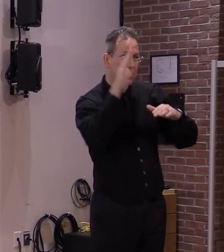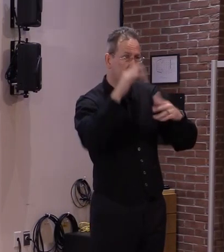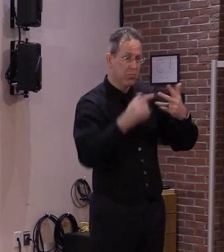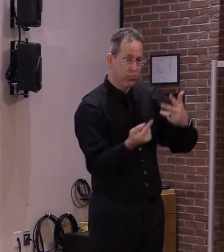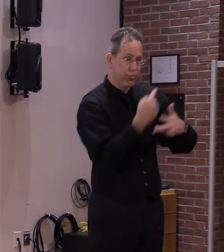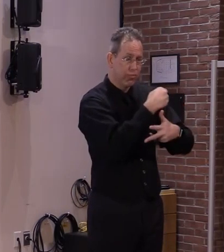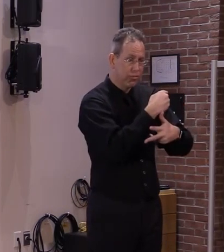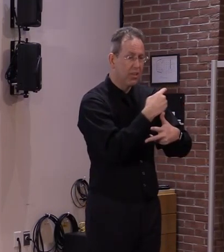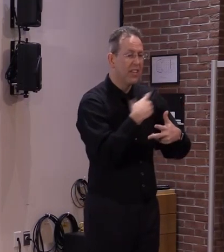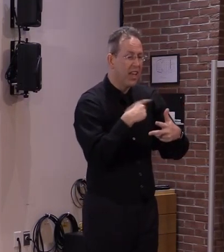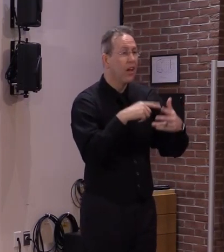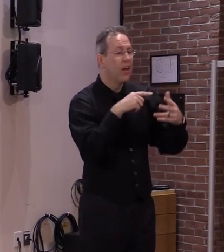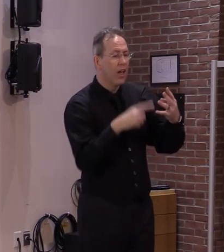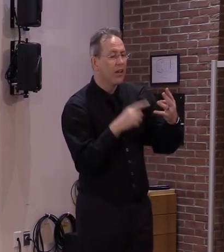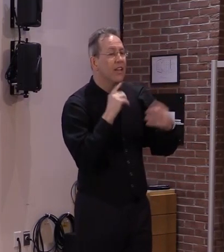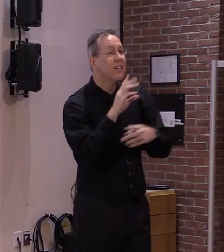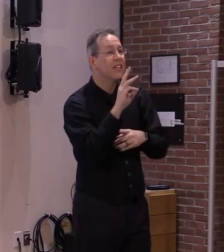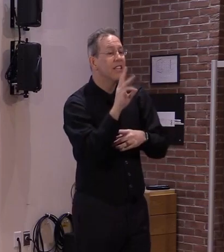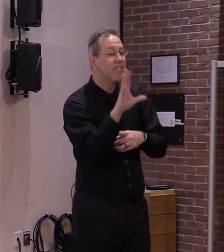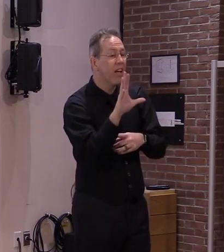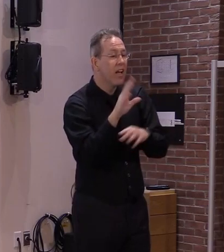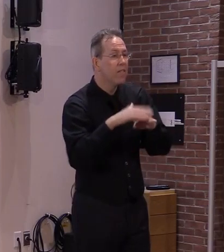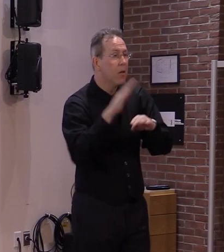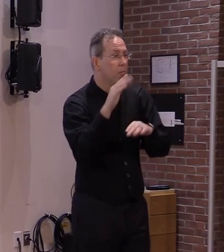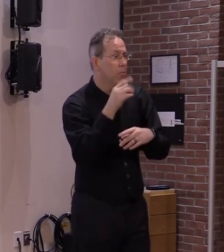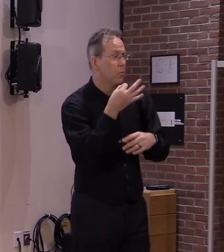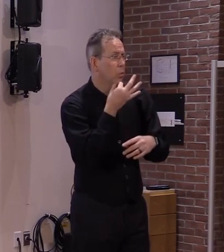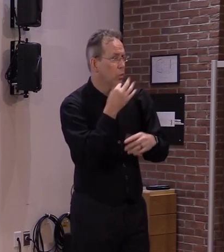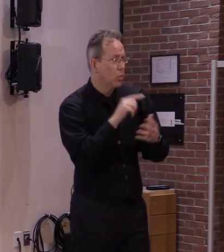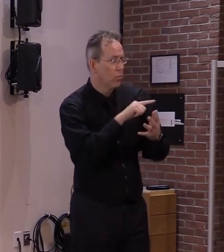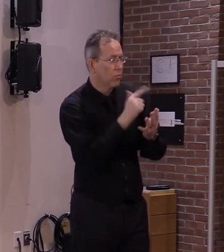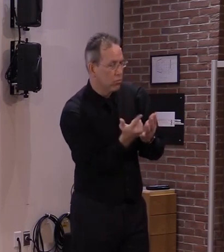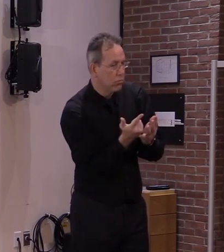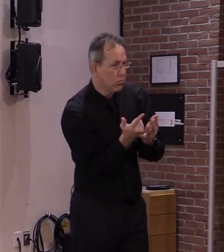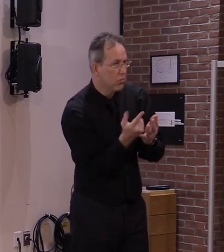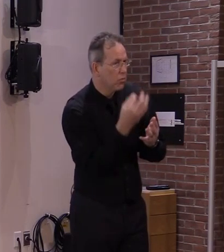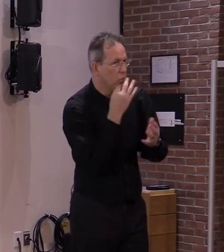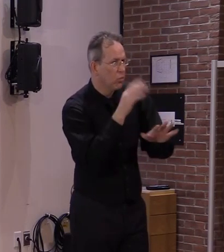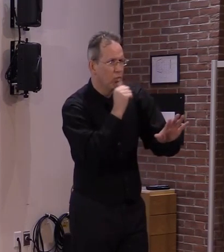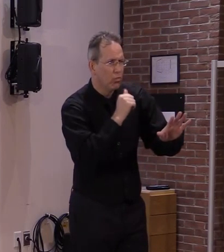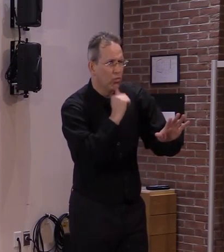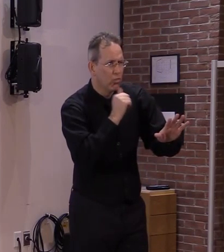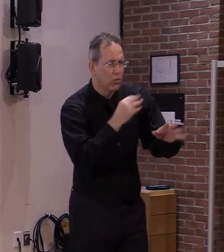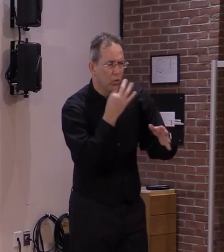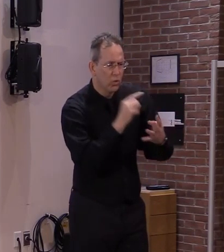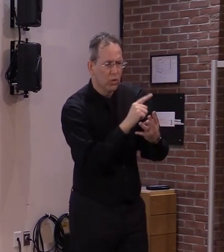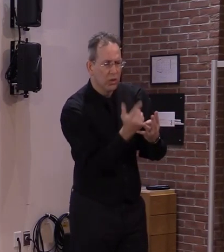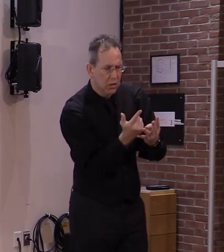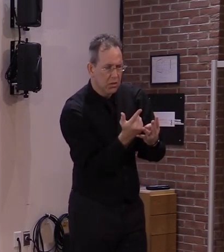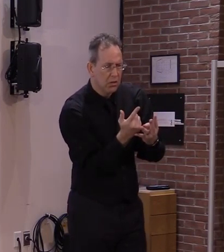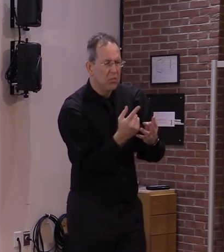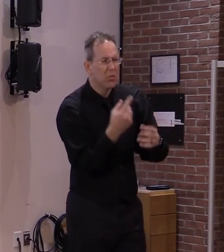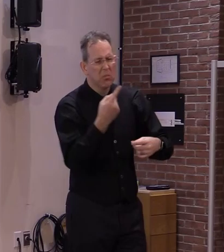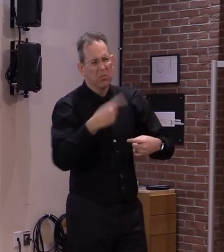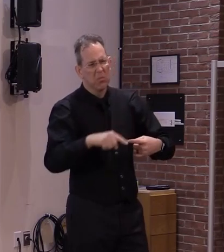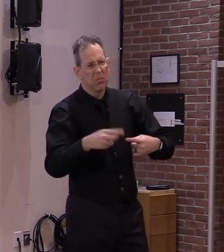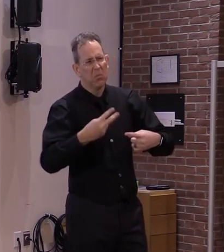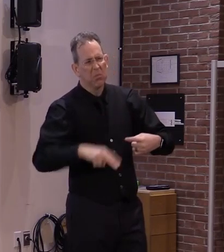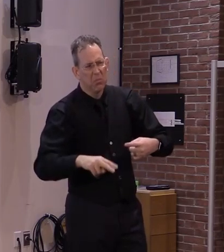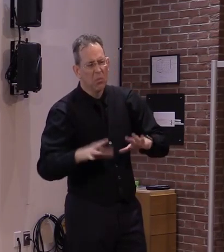and older. I will have more details about this in the near future. Again, we want to extend our